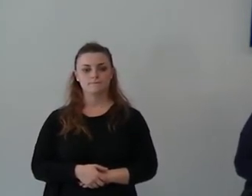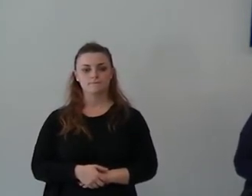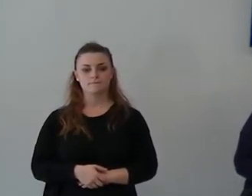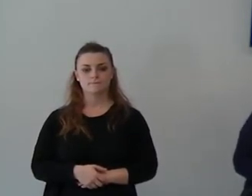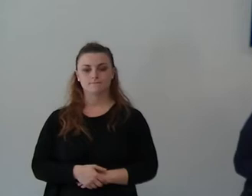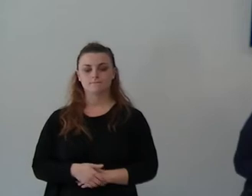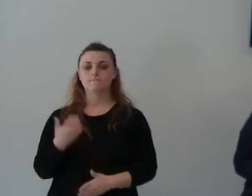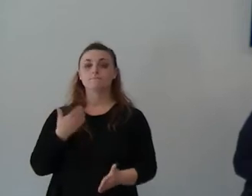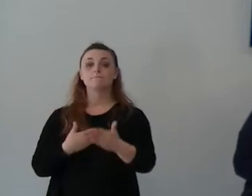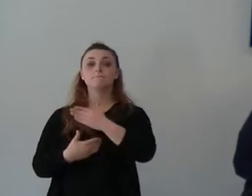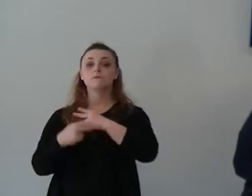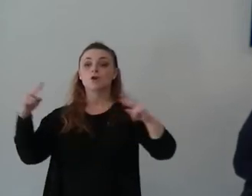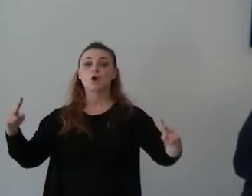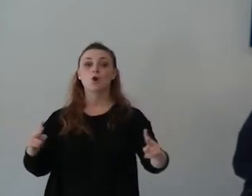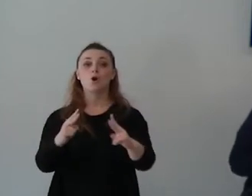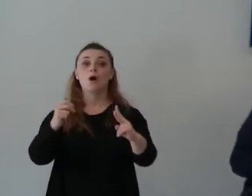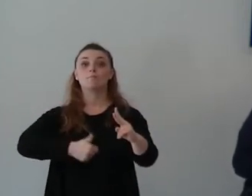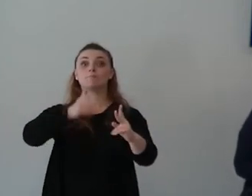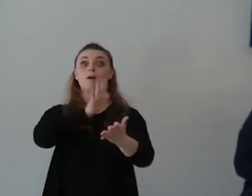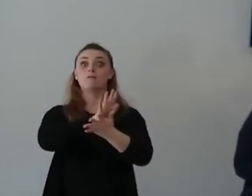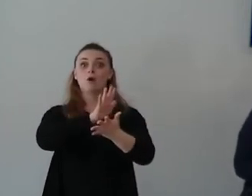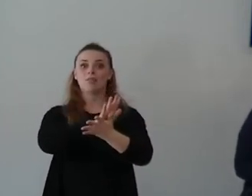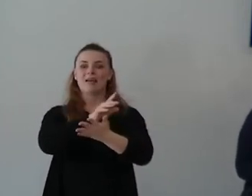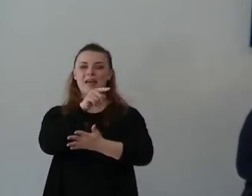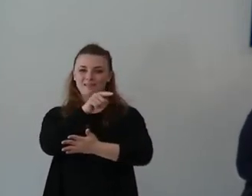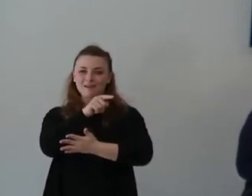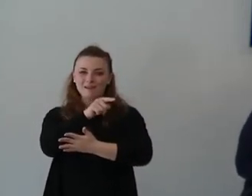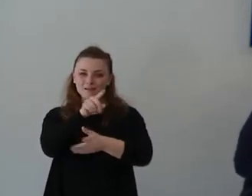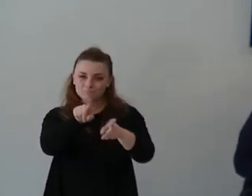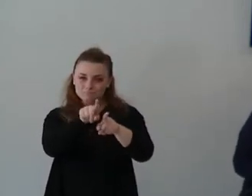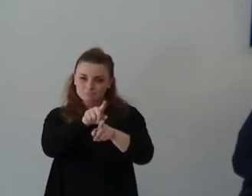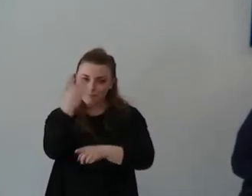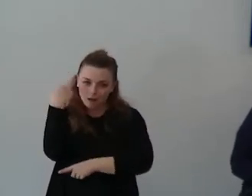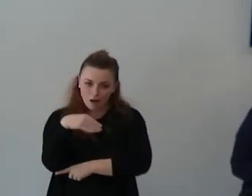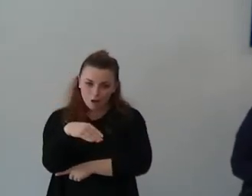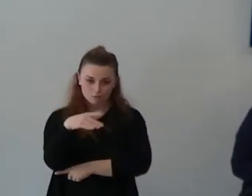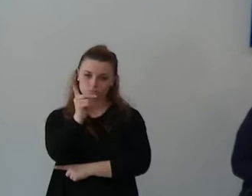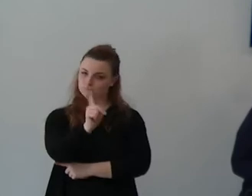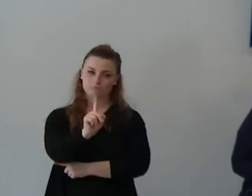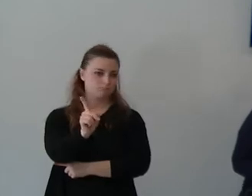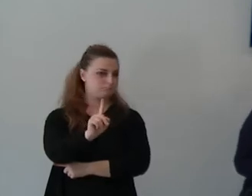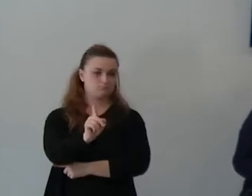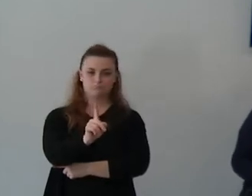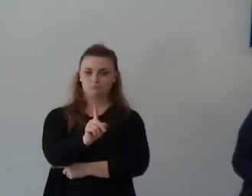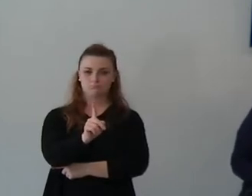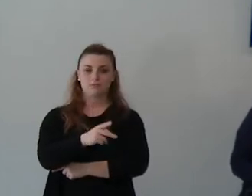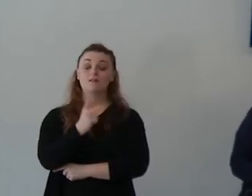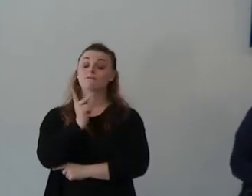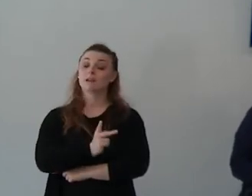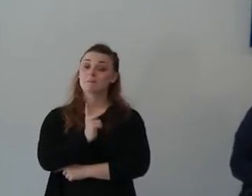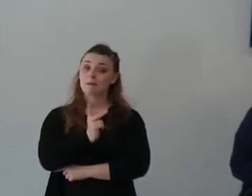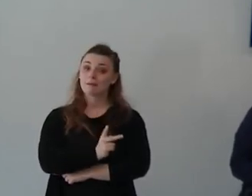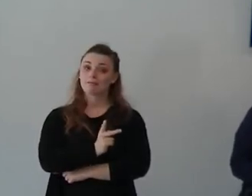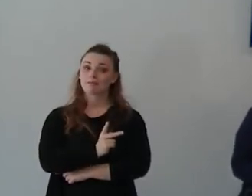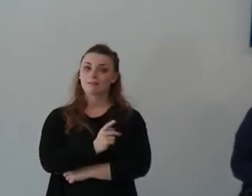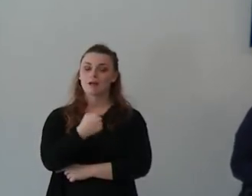prima volta questa amica, lei non era affatto un Paolo. In fact, I didn't want to be friends with her. In verità, io non